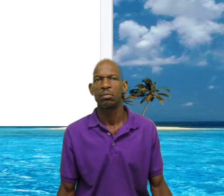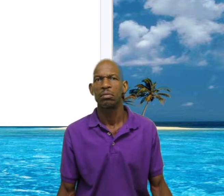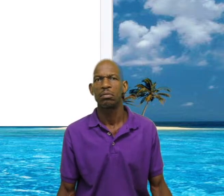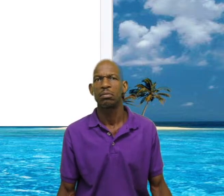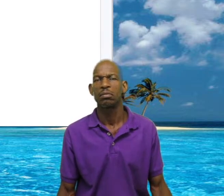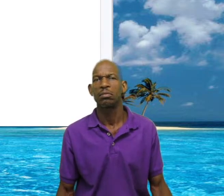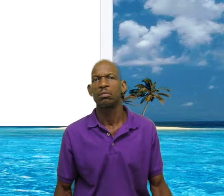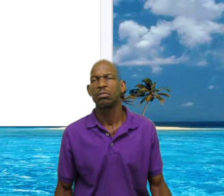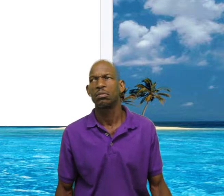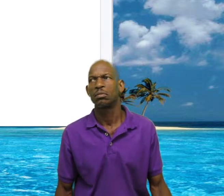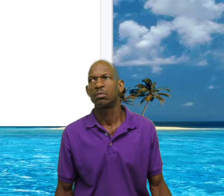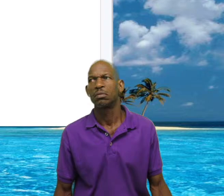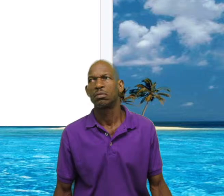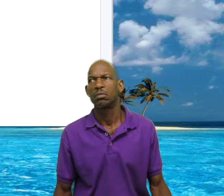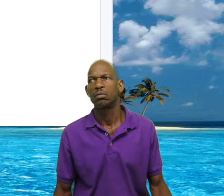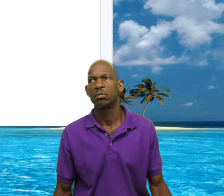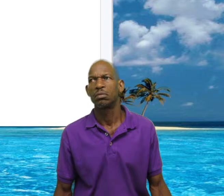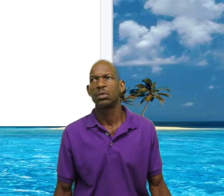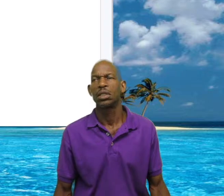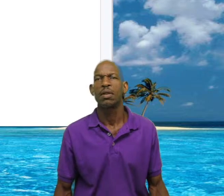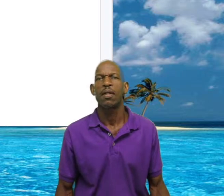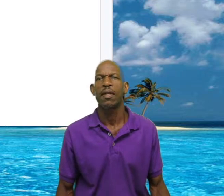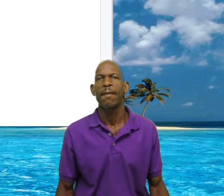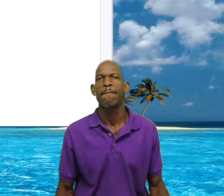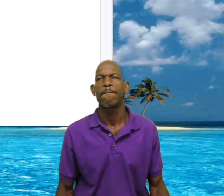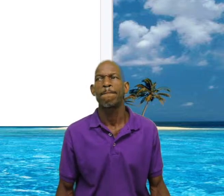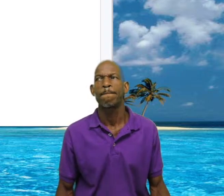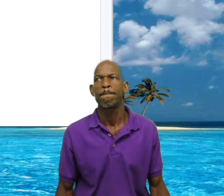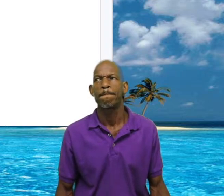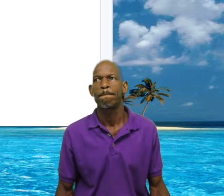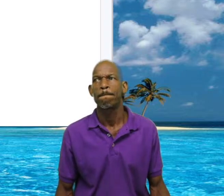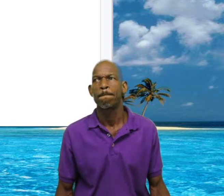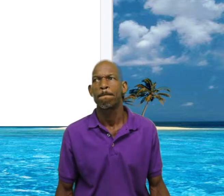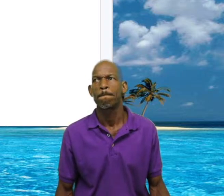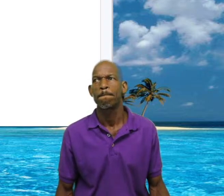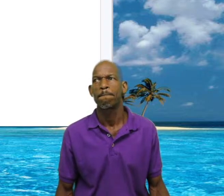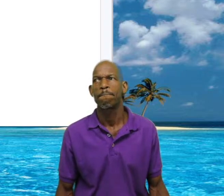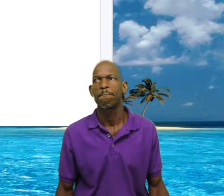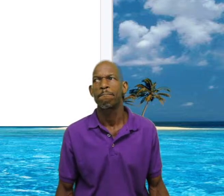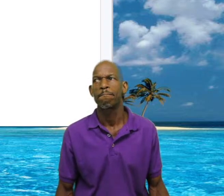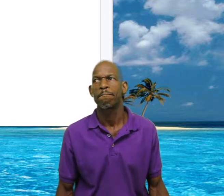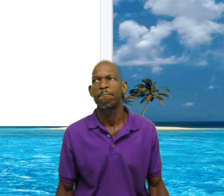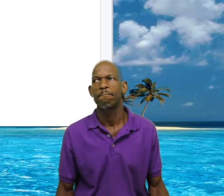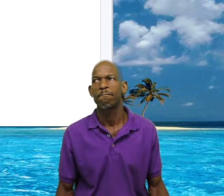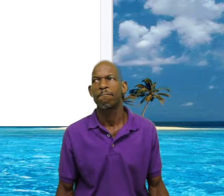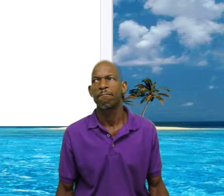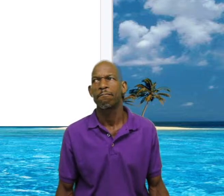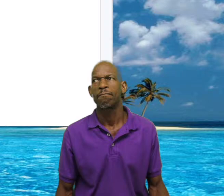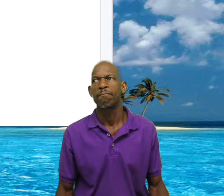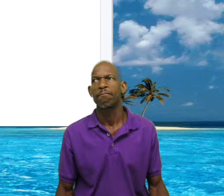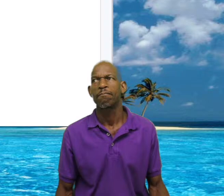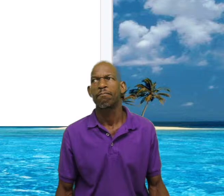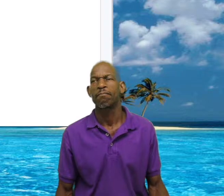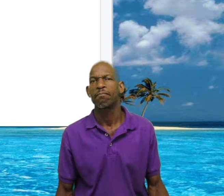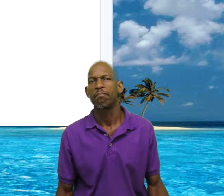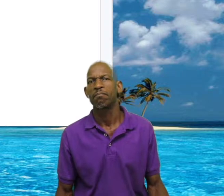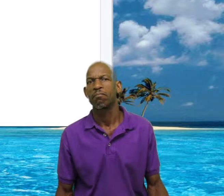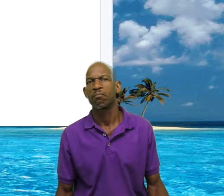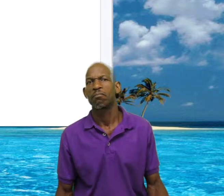words that when those people who teach a sign language, I'm not seeing some of them here, but if you teaching anyone sign language